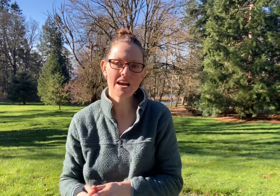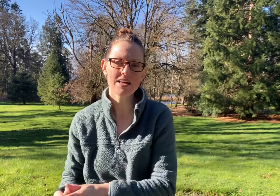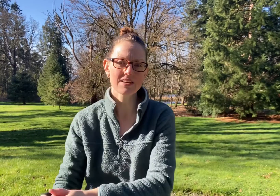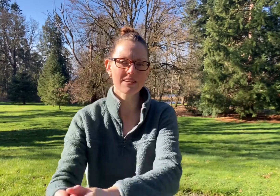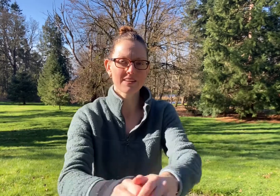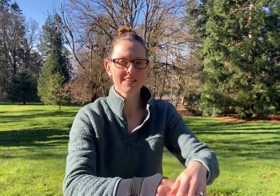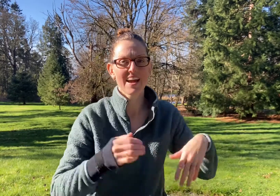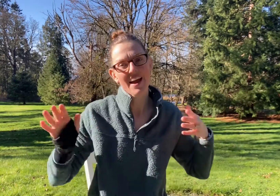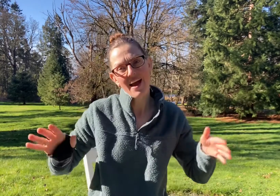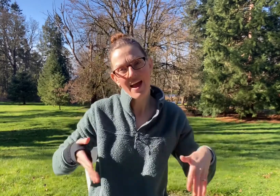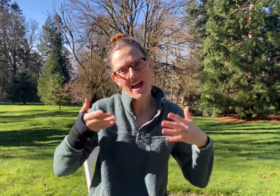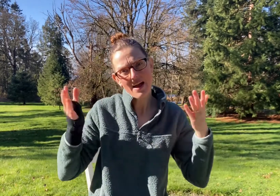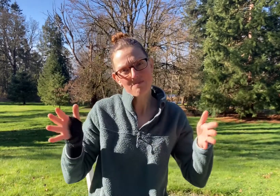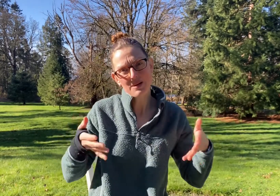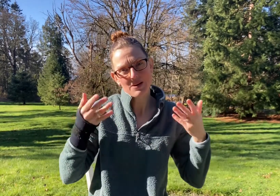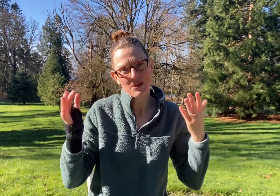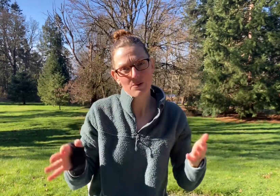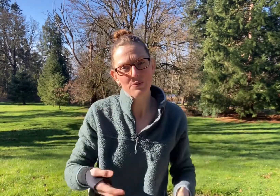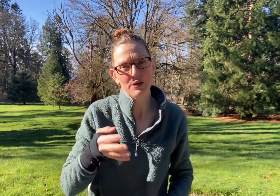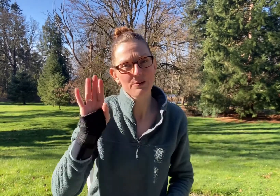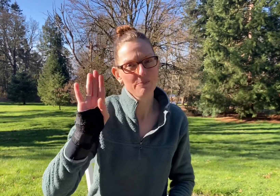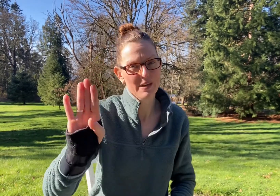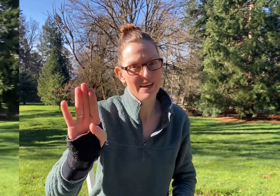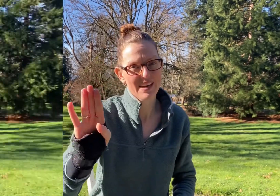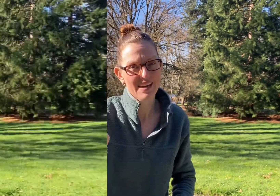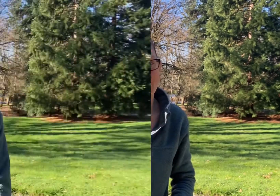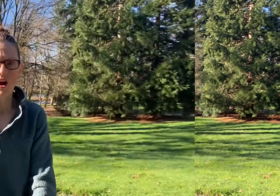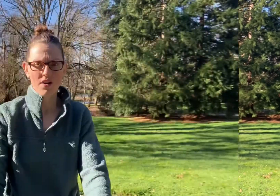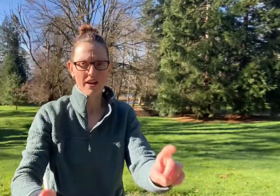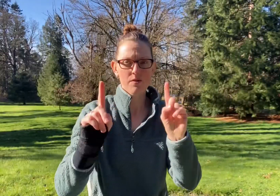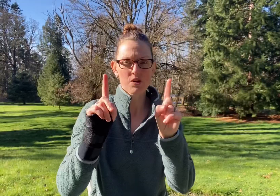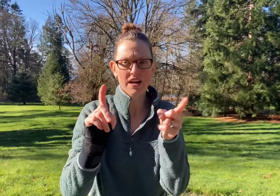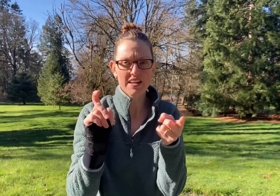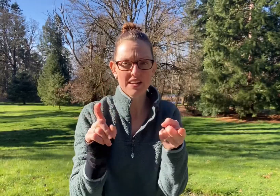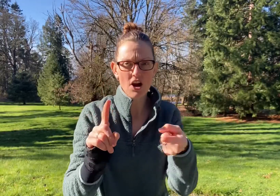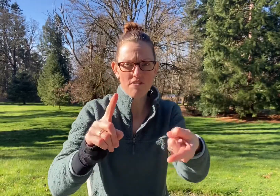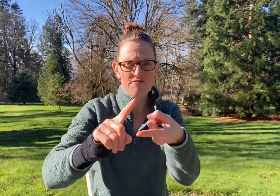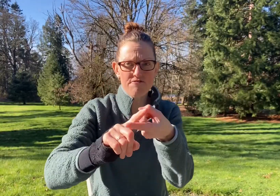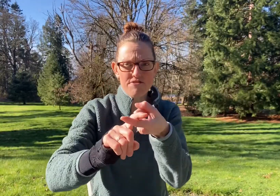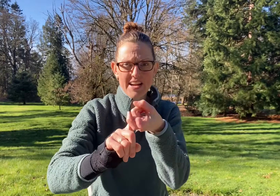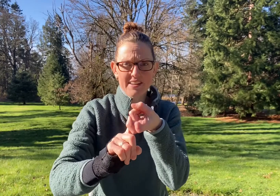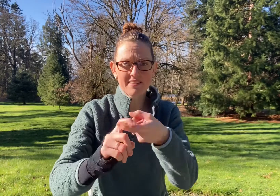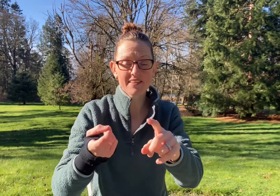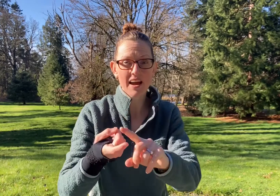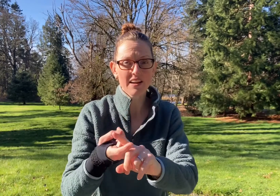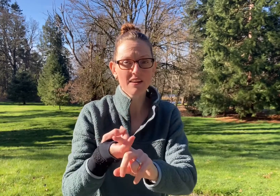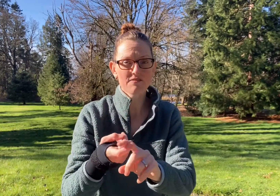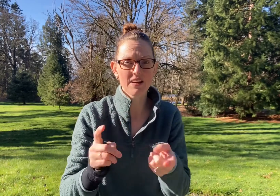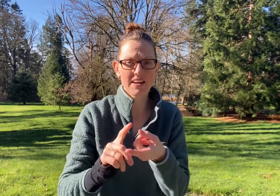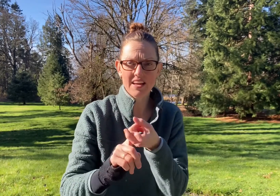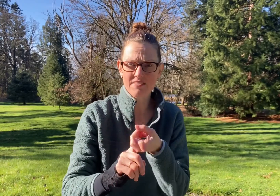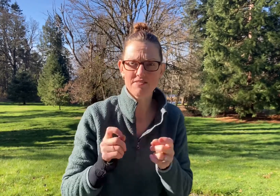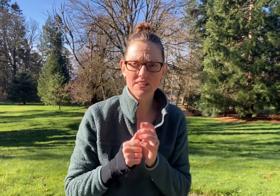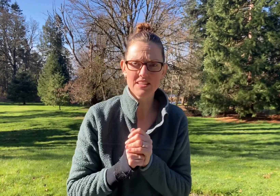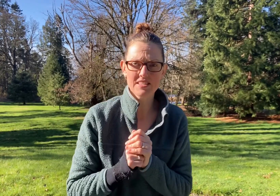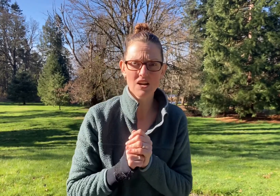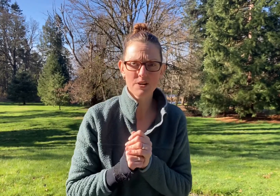together, the happier we'll be. Okay, we're gonna need our friend sign again for this song.